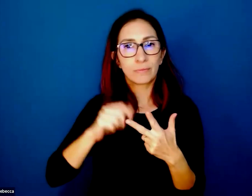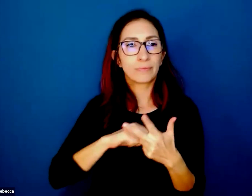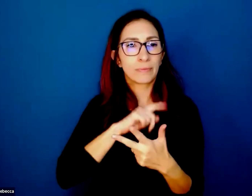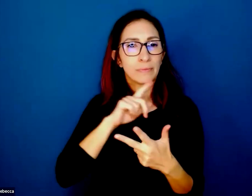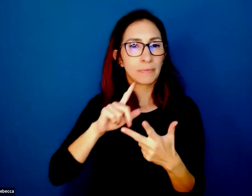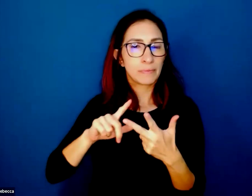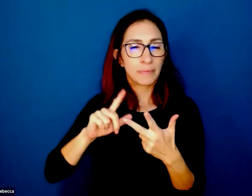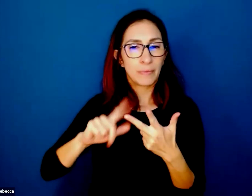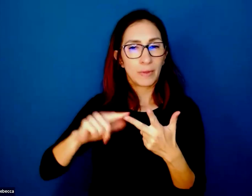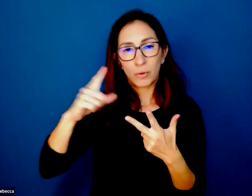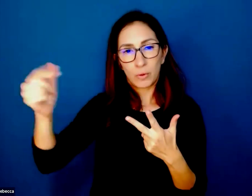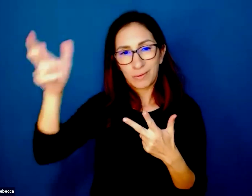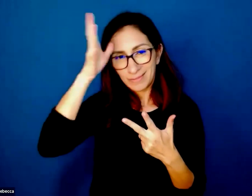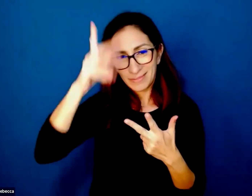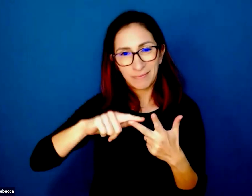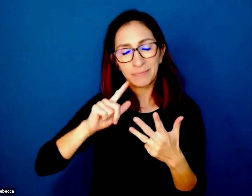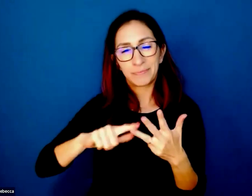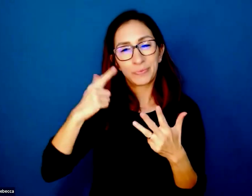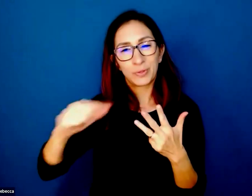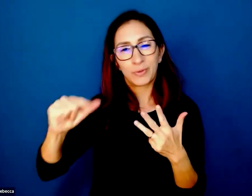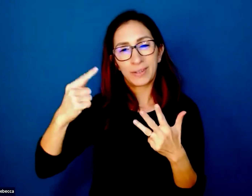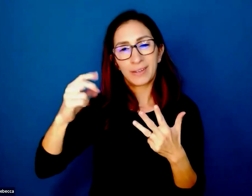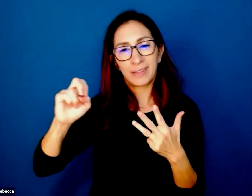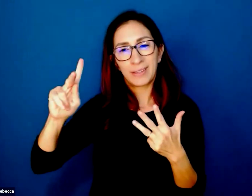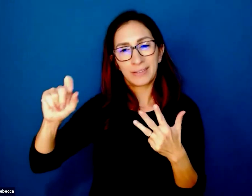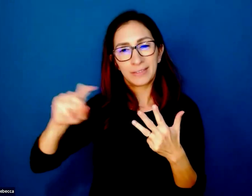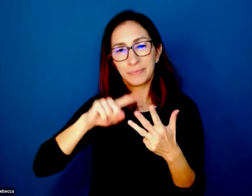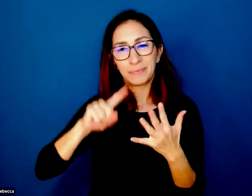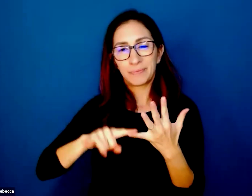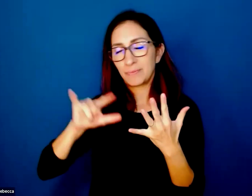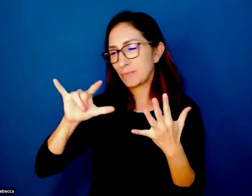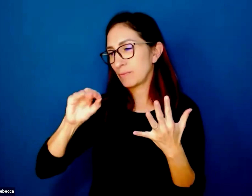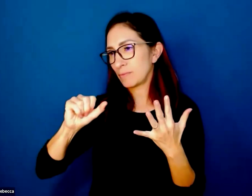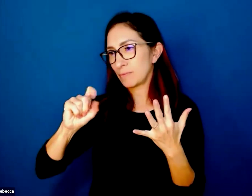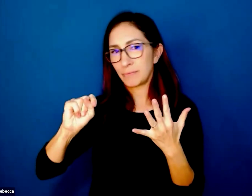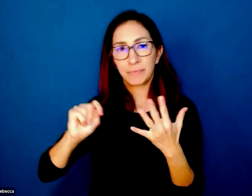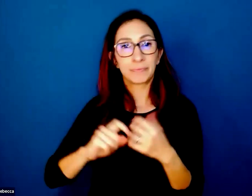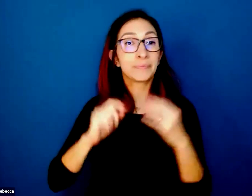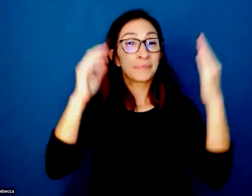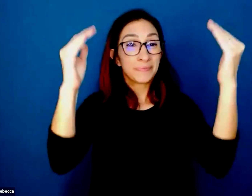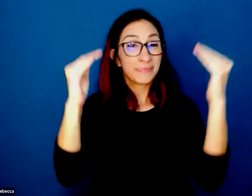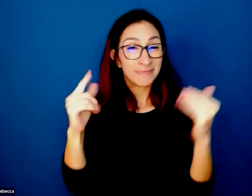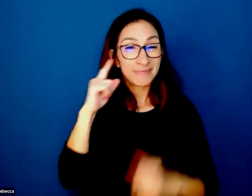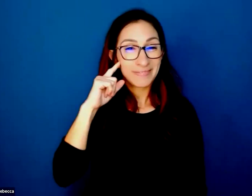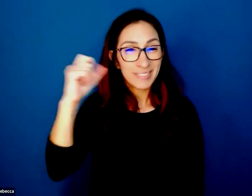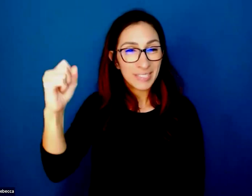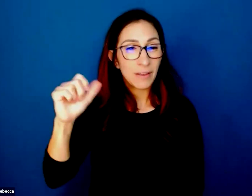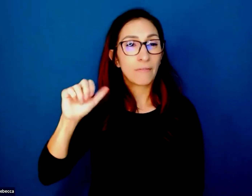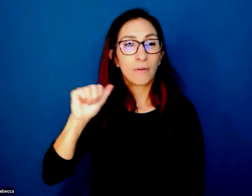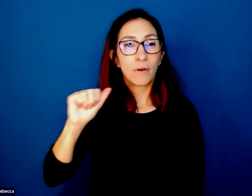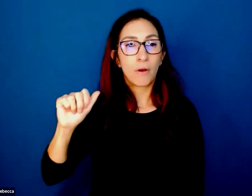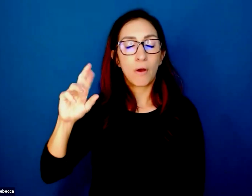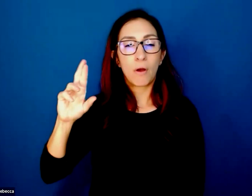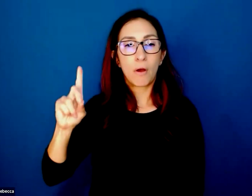Hosting, Yoast. Silver sponsors, Aardvark, Code Geek, Your Vision, Our Talent, One